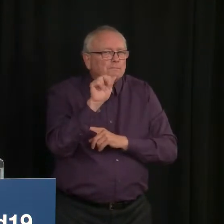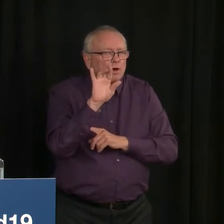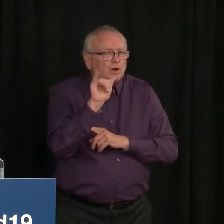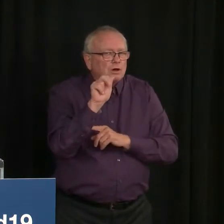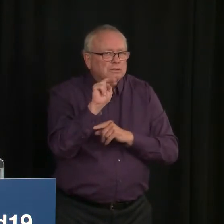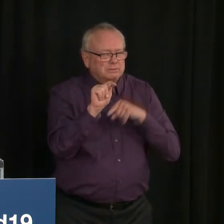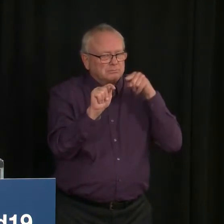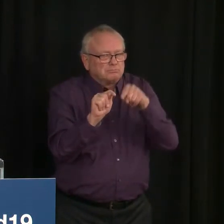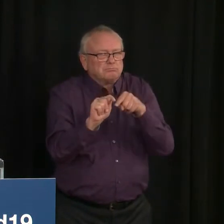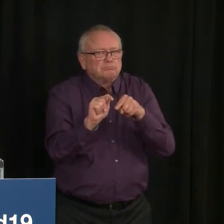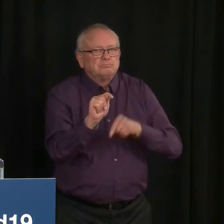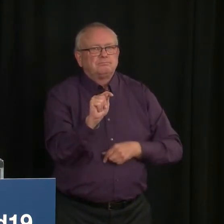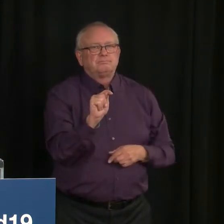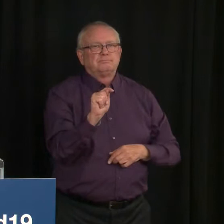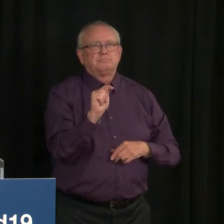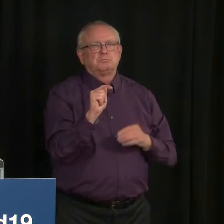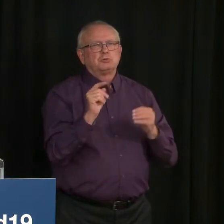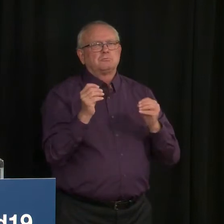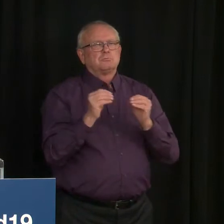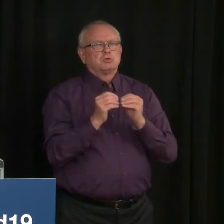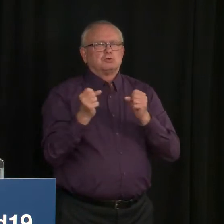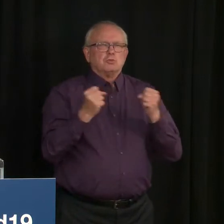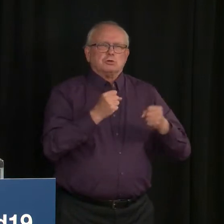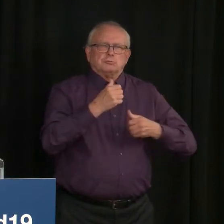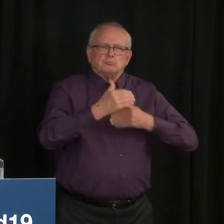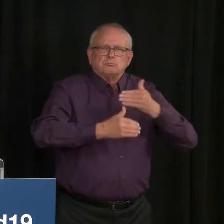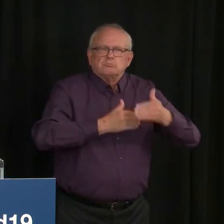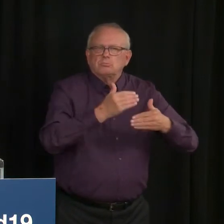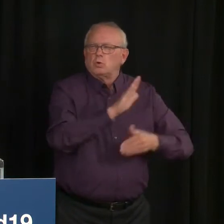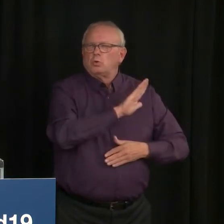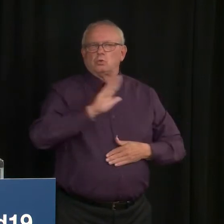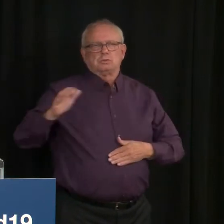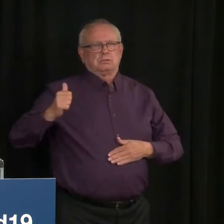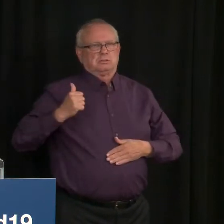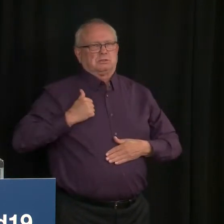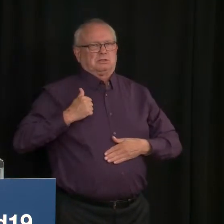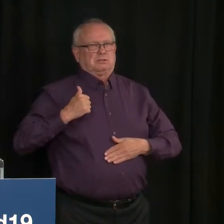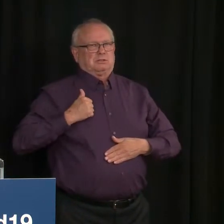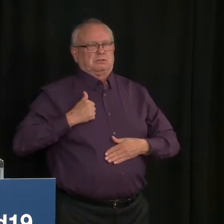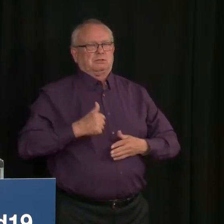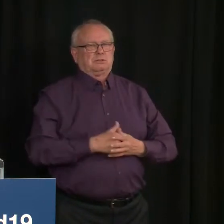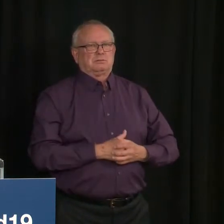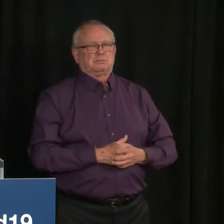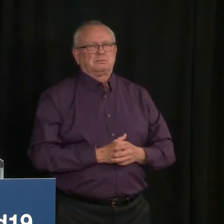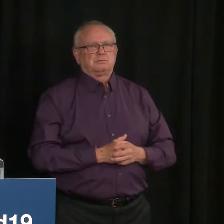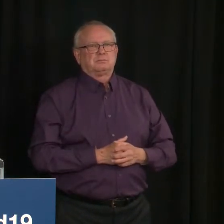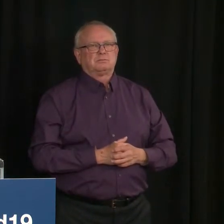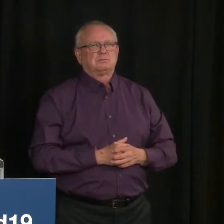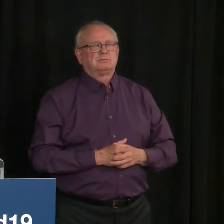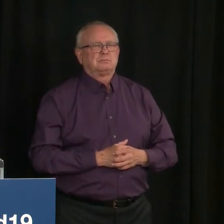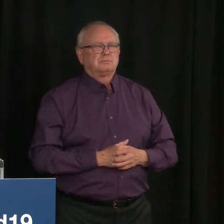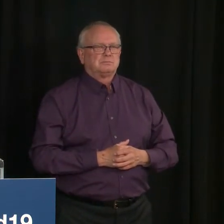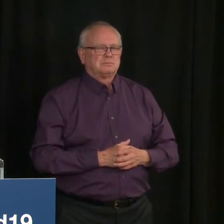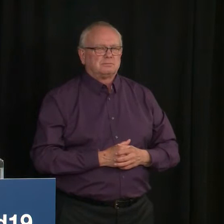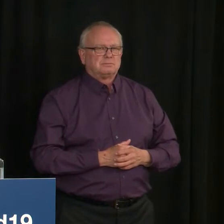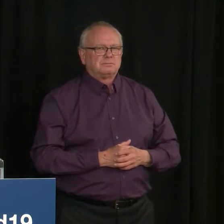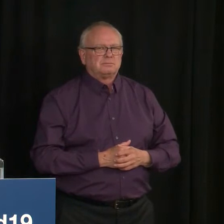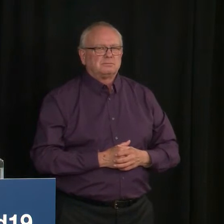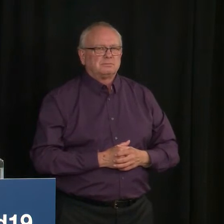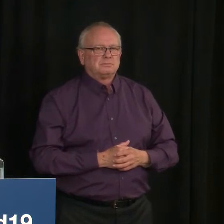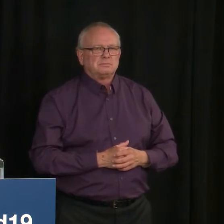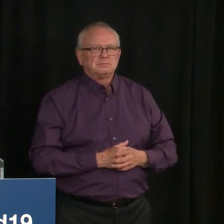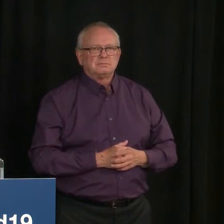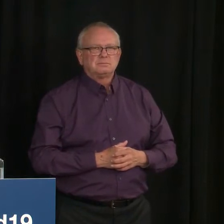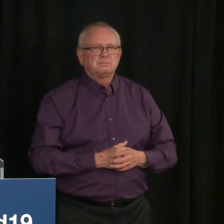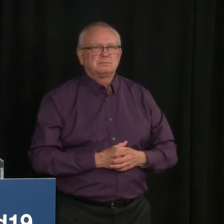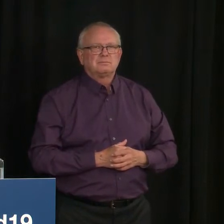Canada. We are screening 100% of positive cases for variants of concern, including the B1617.